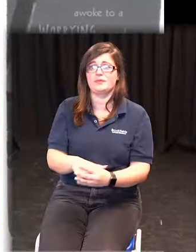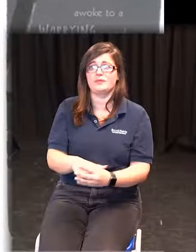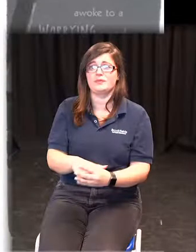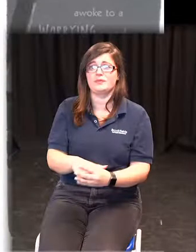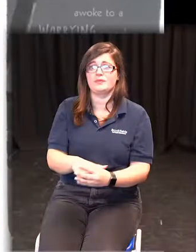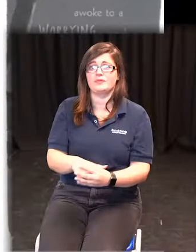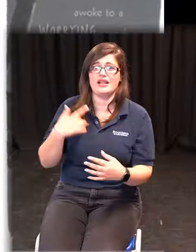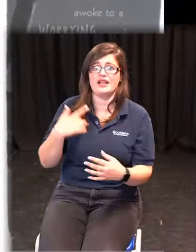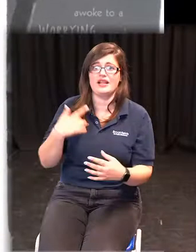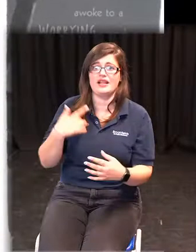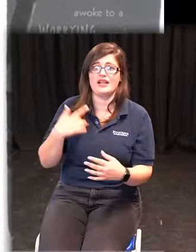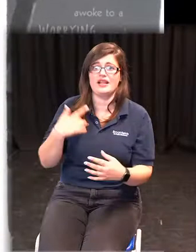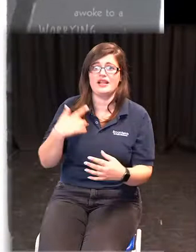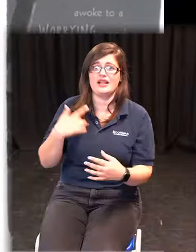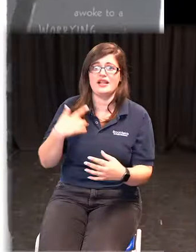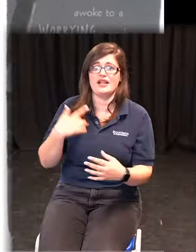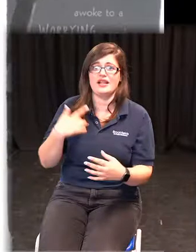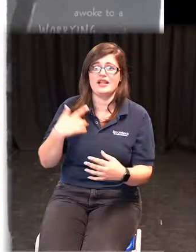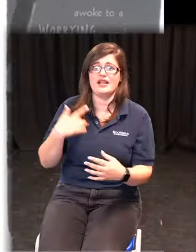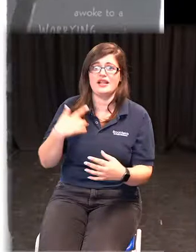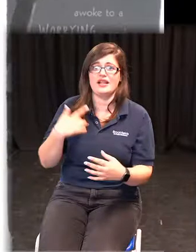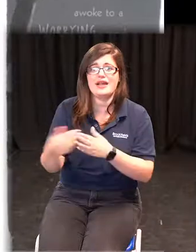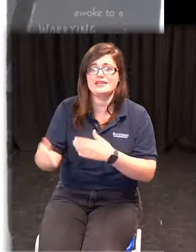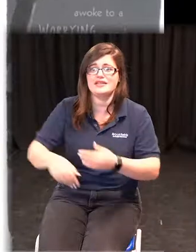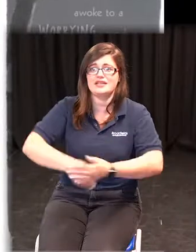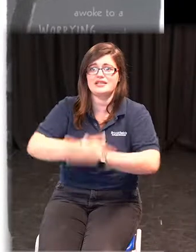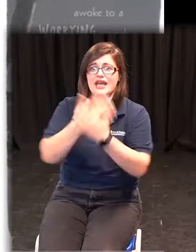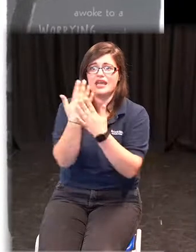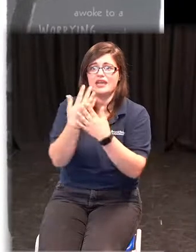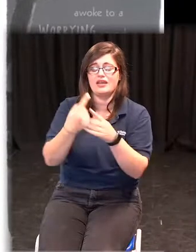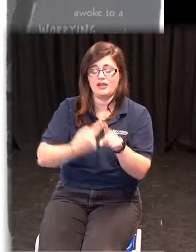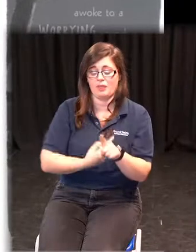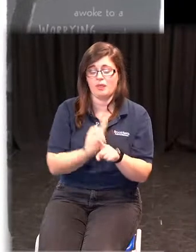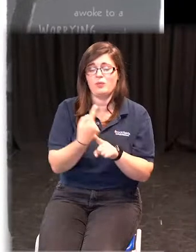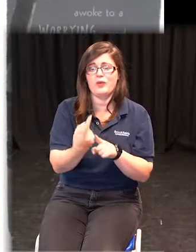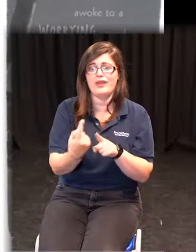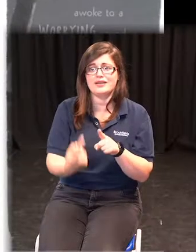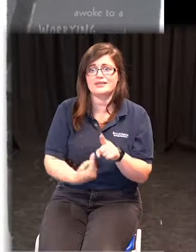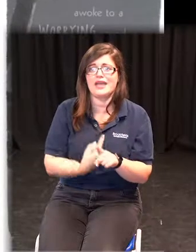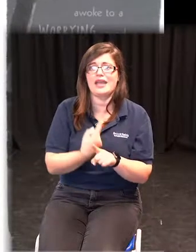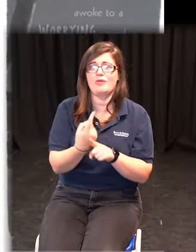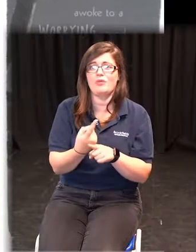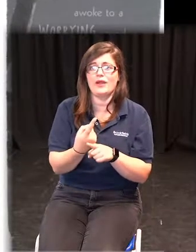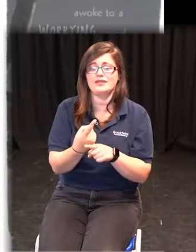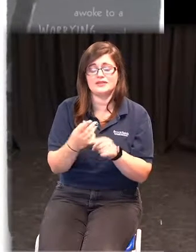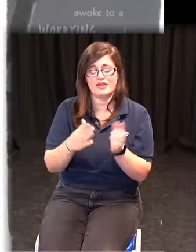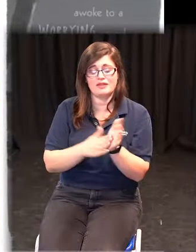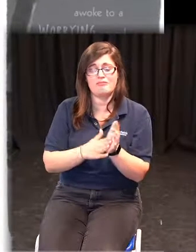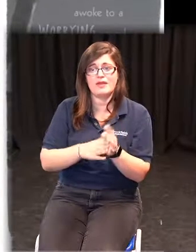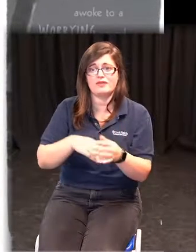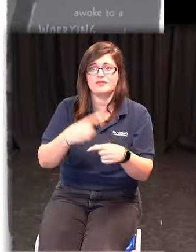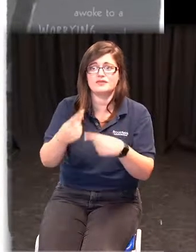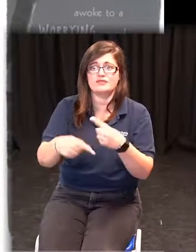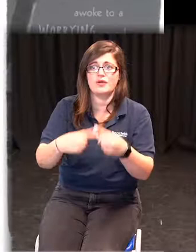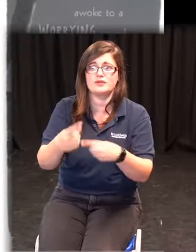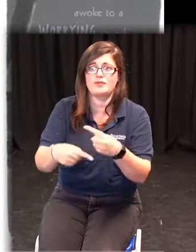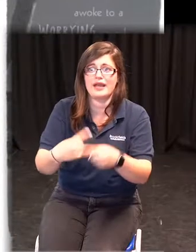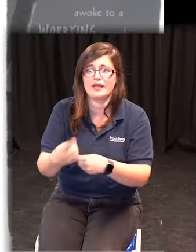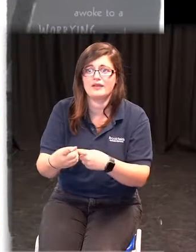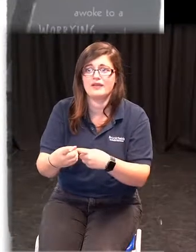So his life was the same, no matter the day. The weeks came and went, and the months rolled away.